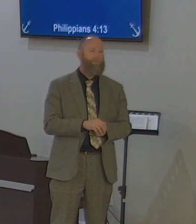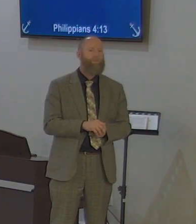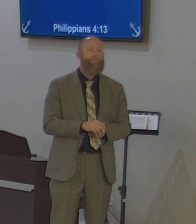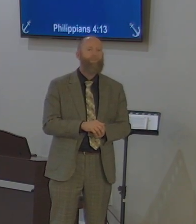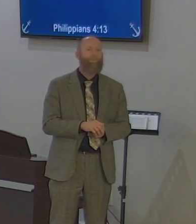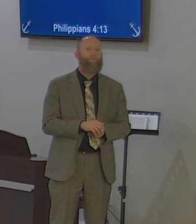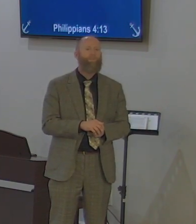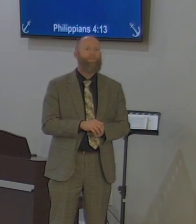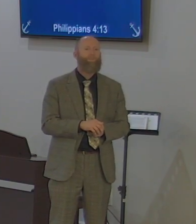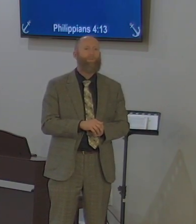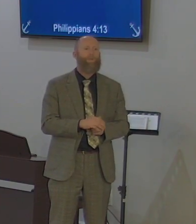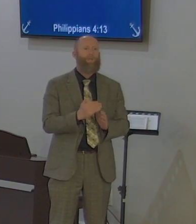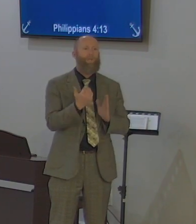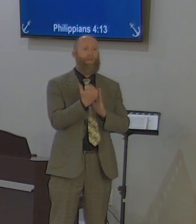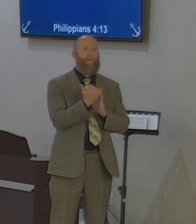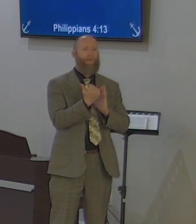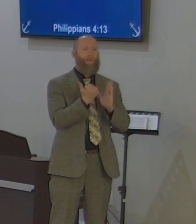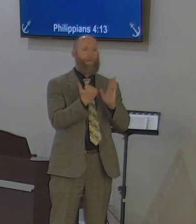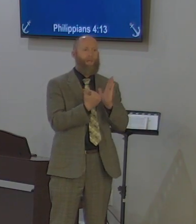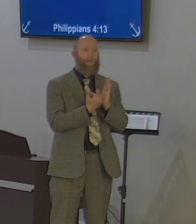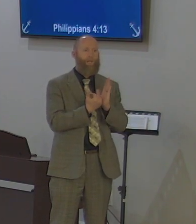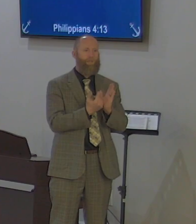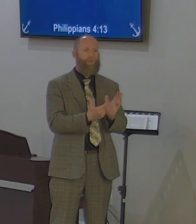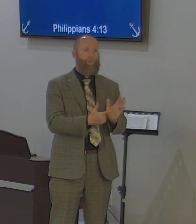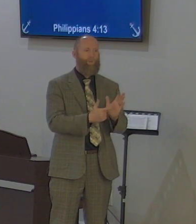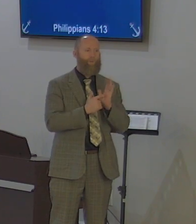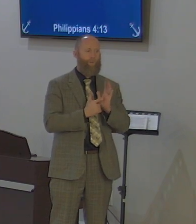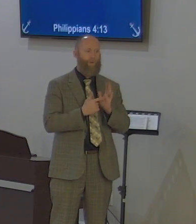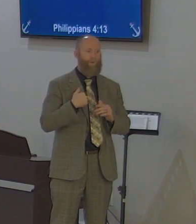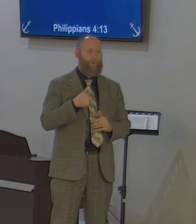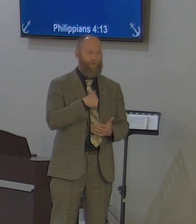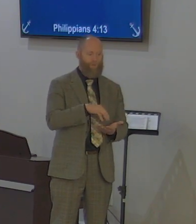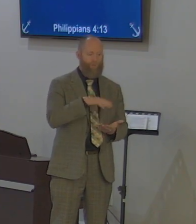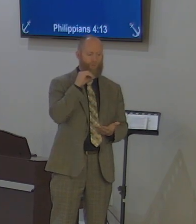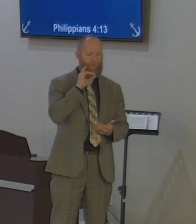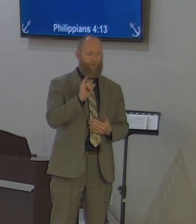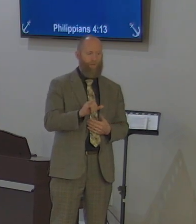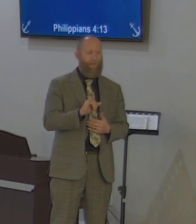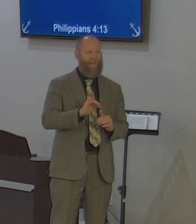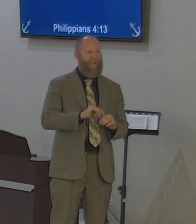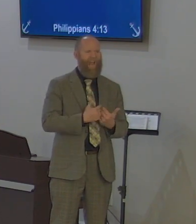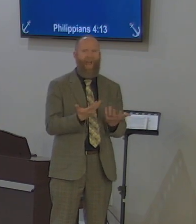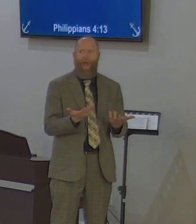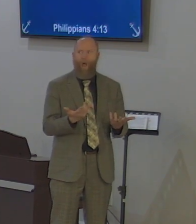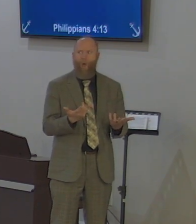The lesson we must learn. Say, preacher, how do I learn it? Your choice.